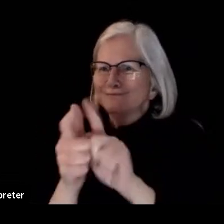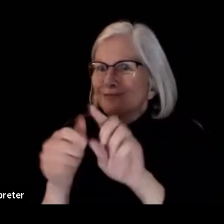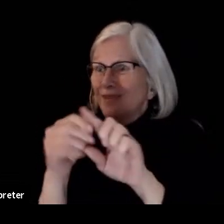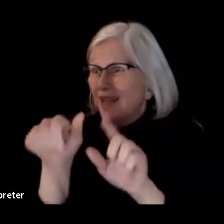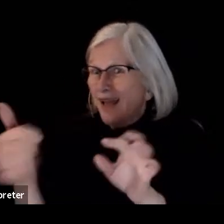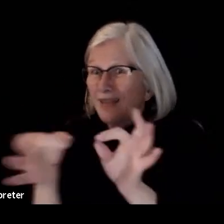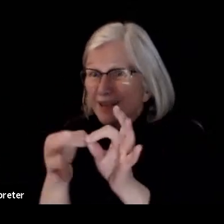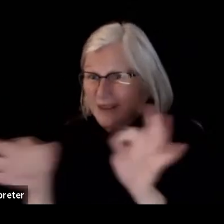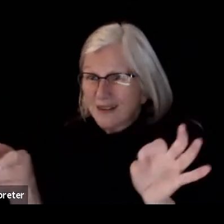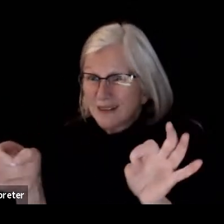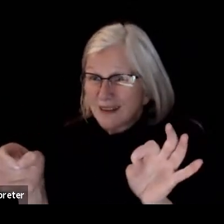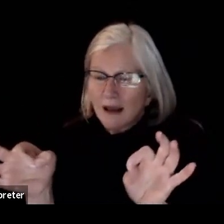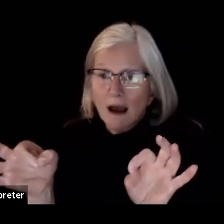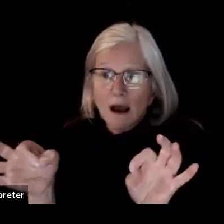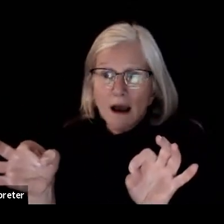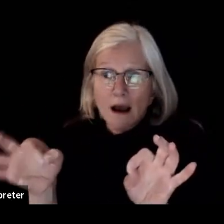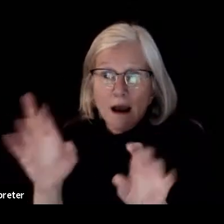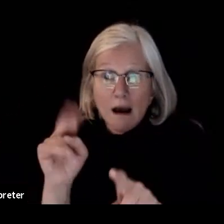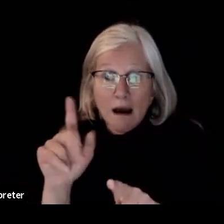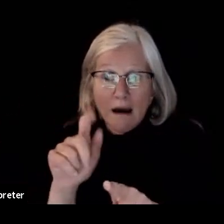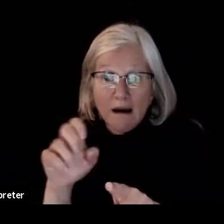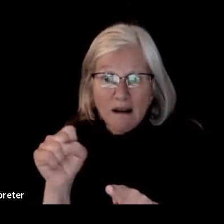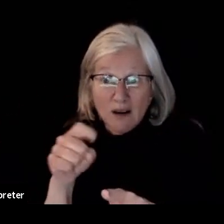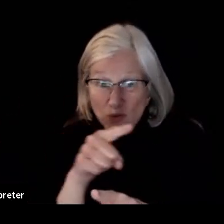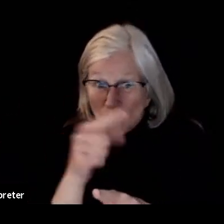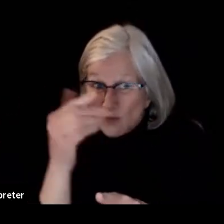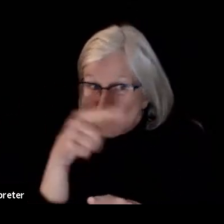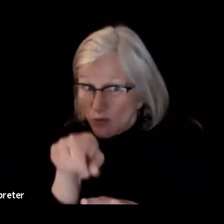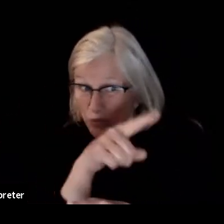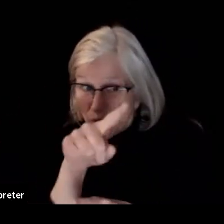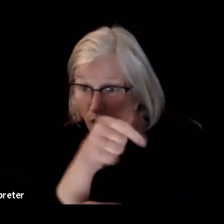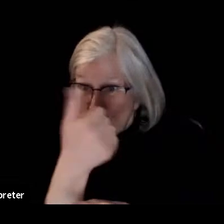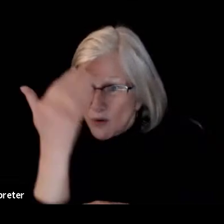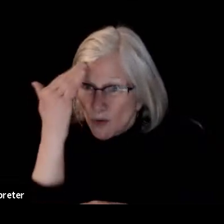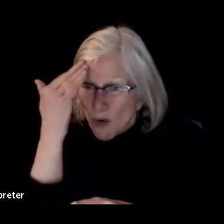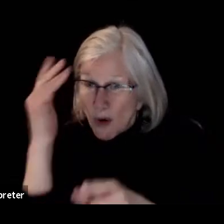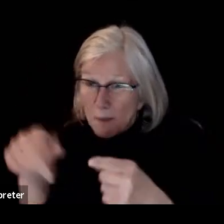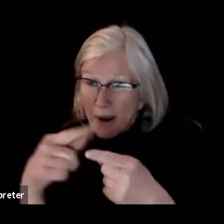the phone happen to know that, we'll have to research that and get back to you.